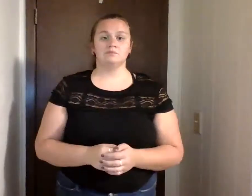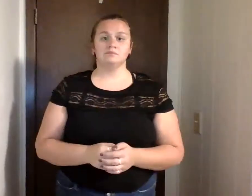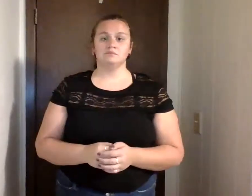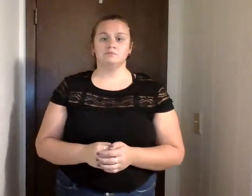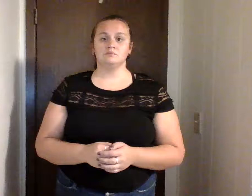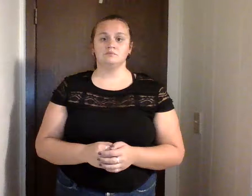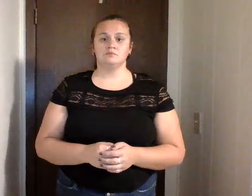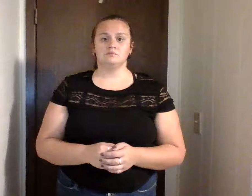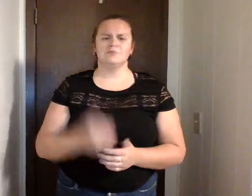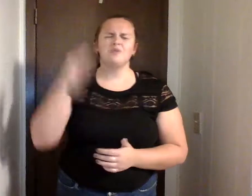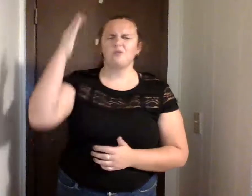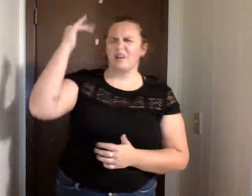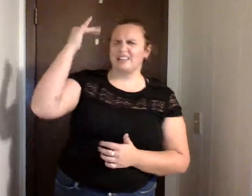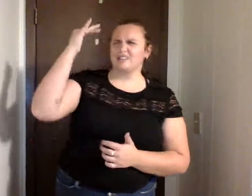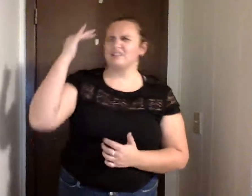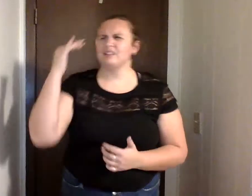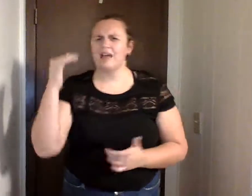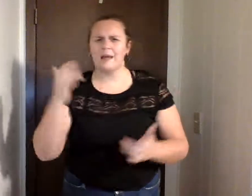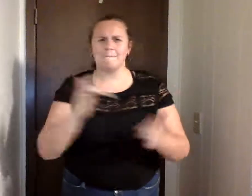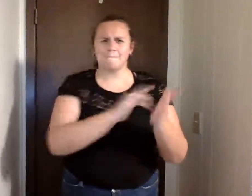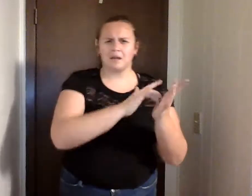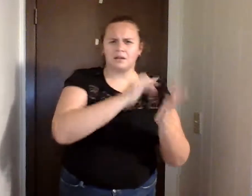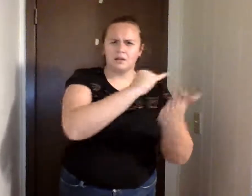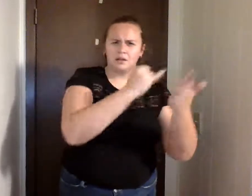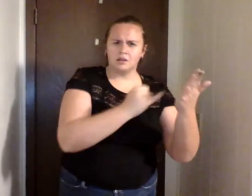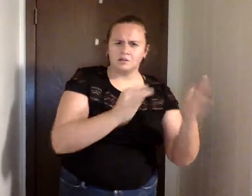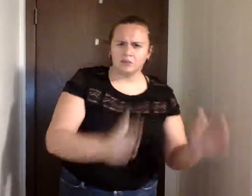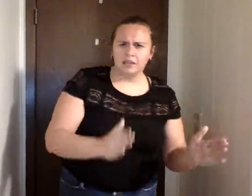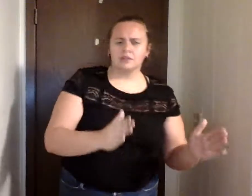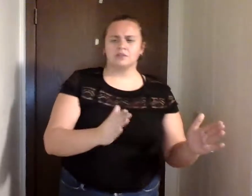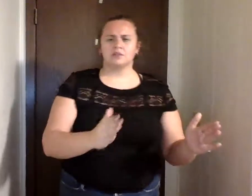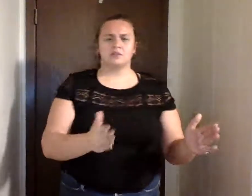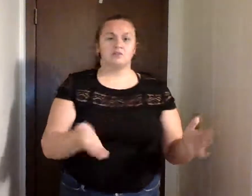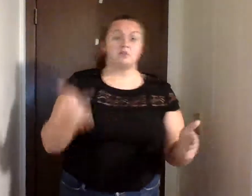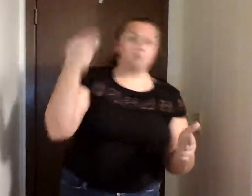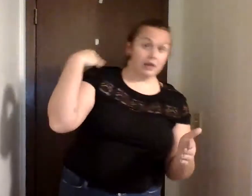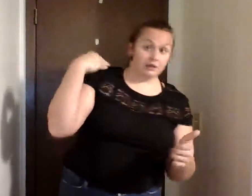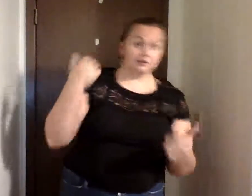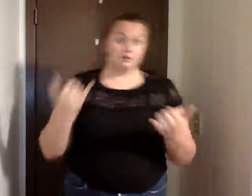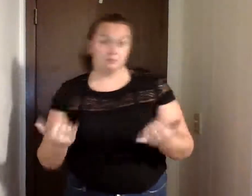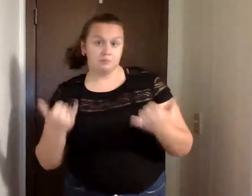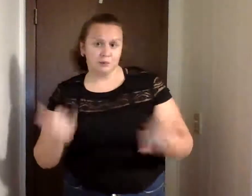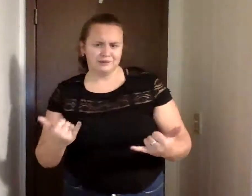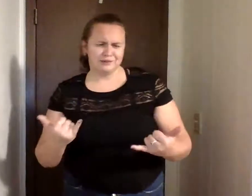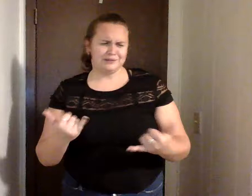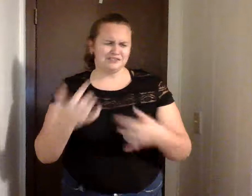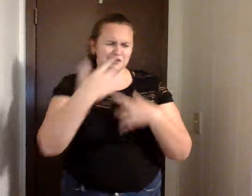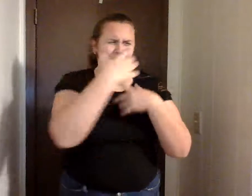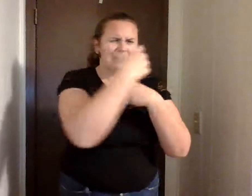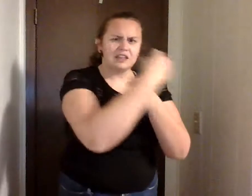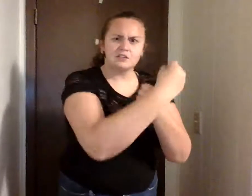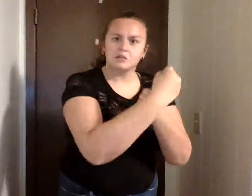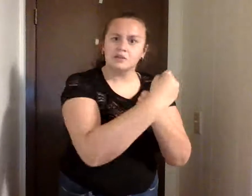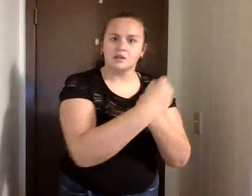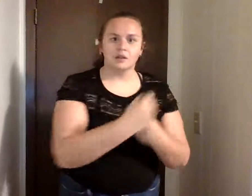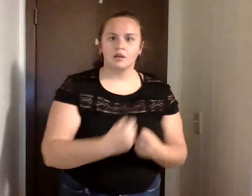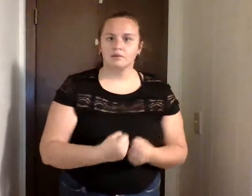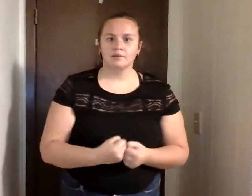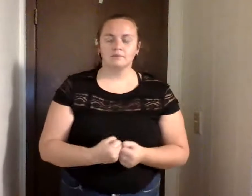But why is it that medical illustration, both past and present, captures our imaginations? Now, we